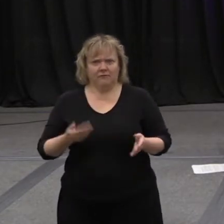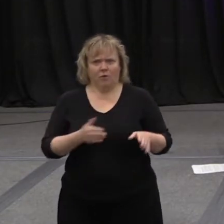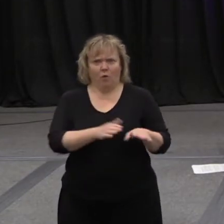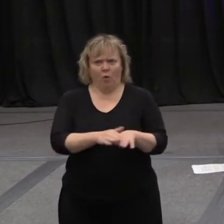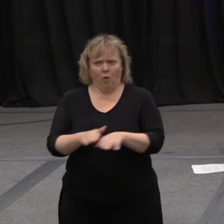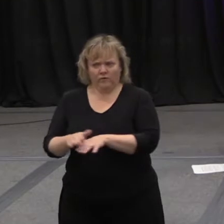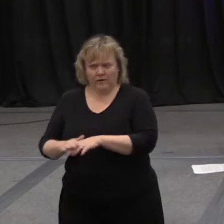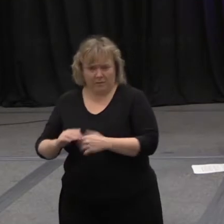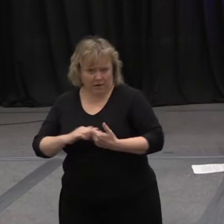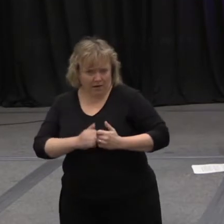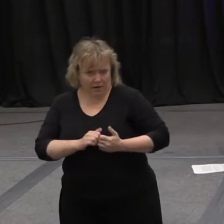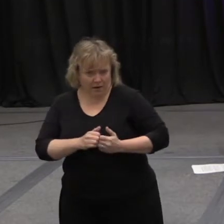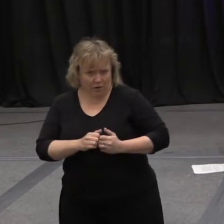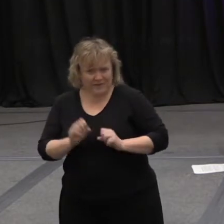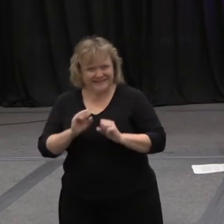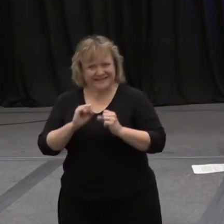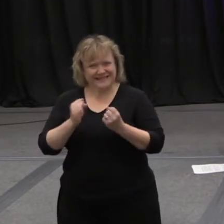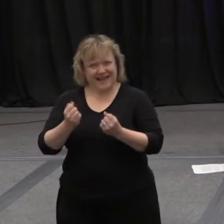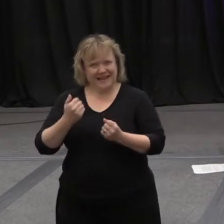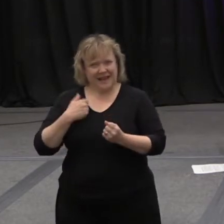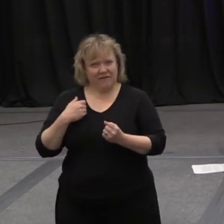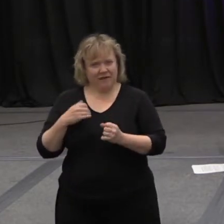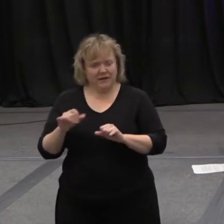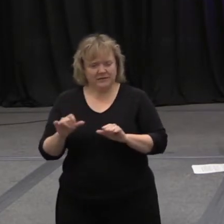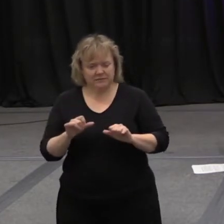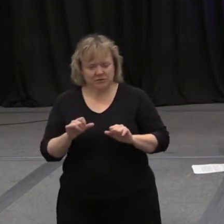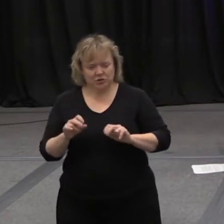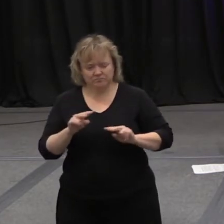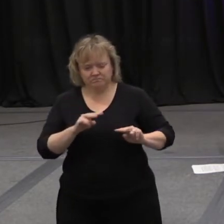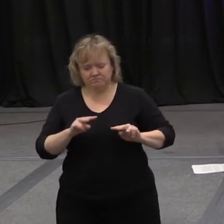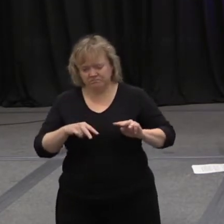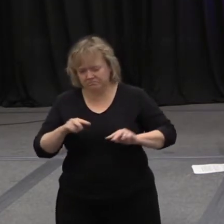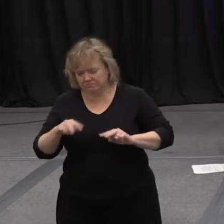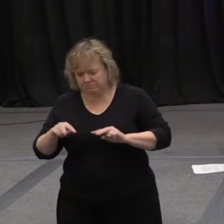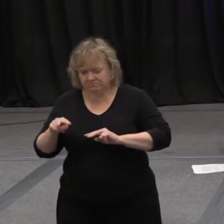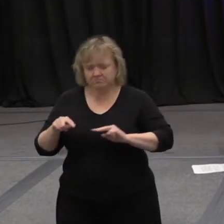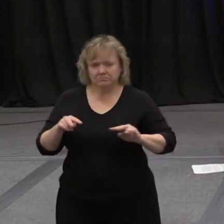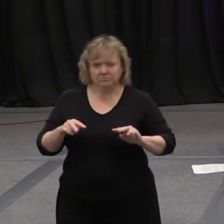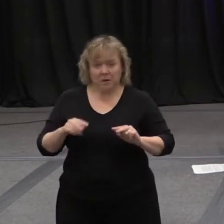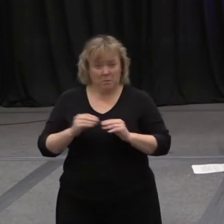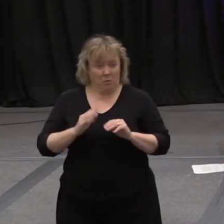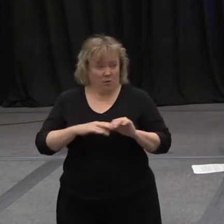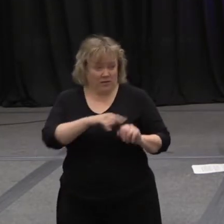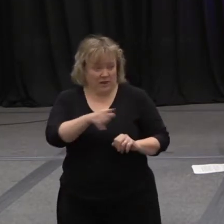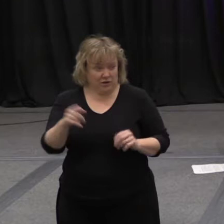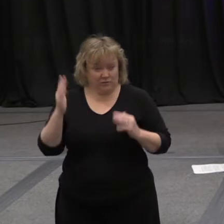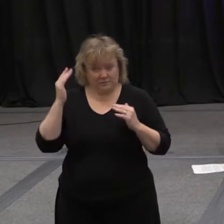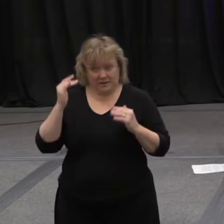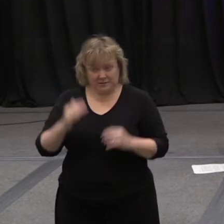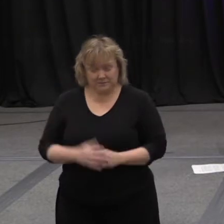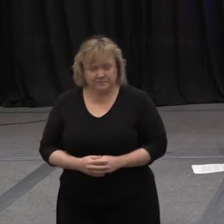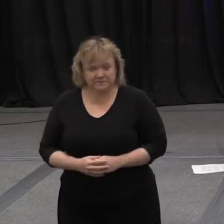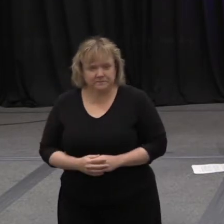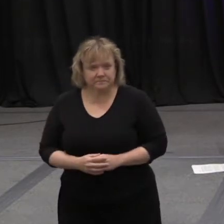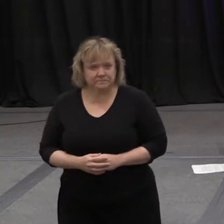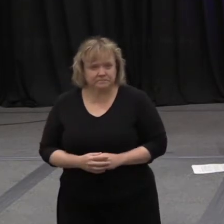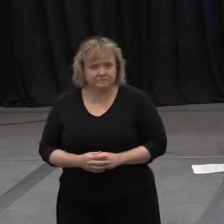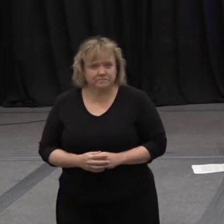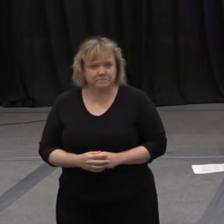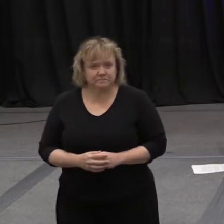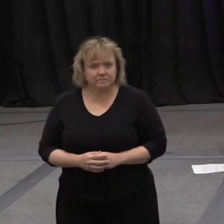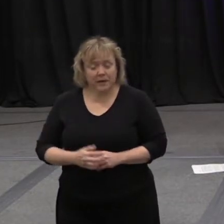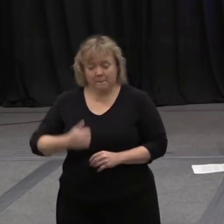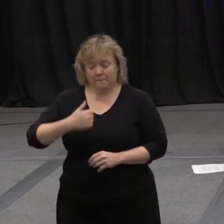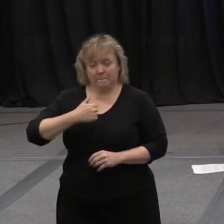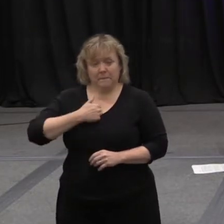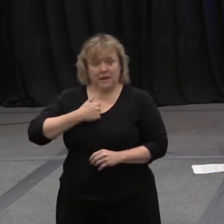them or doesn't see them than you might think. So. And some of you may know I've been making adult videos